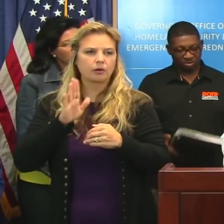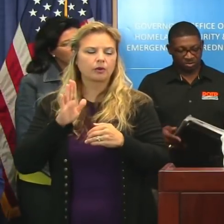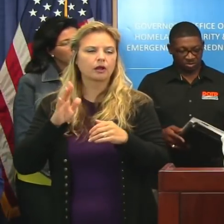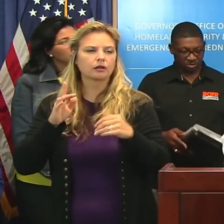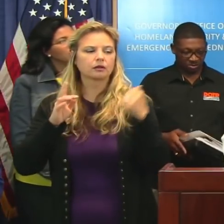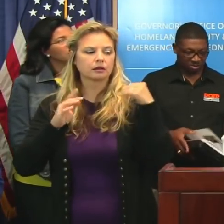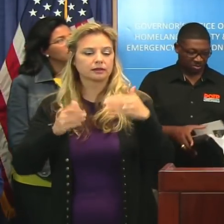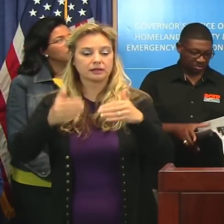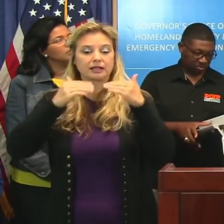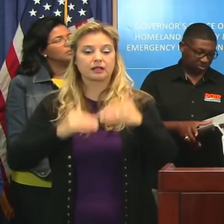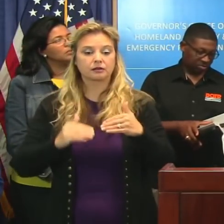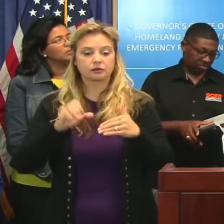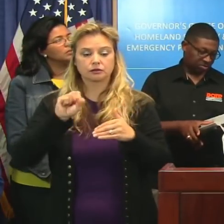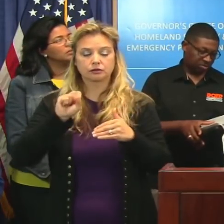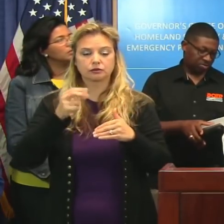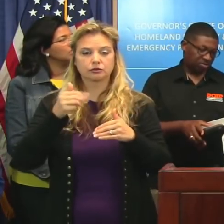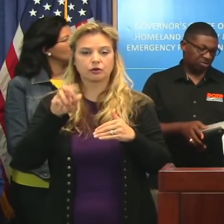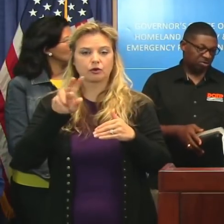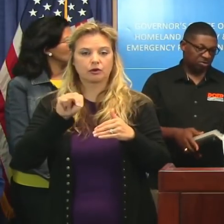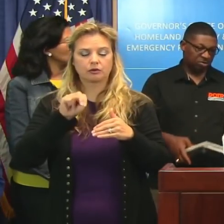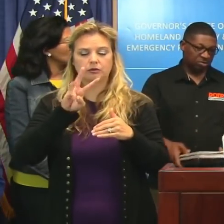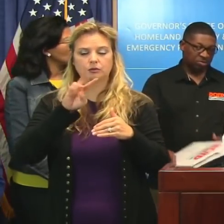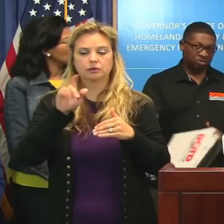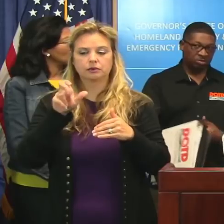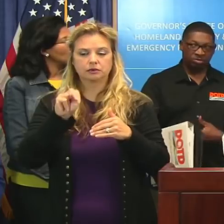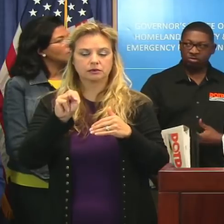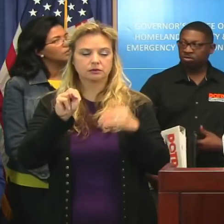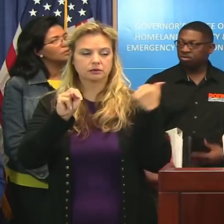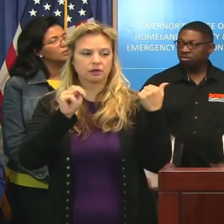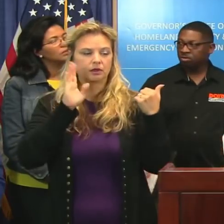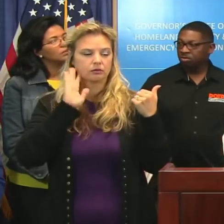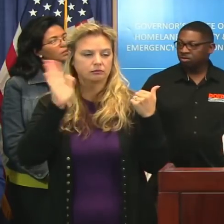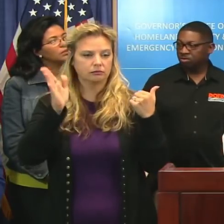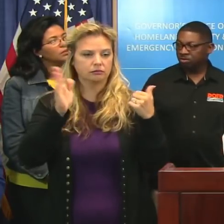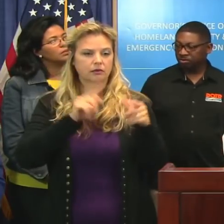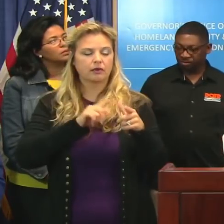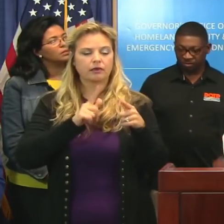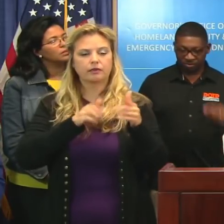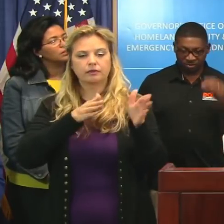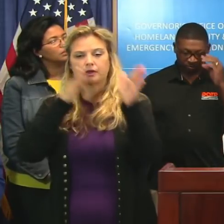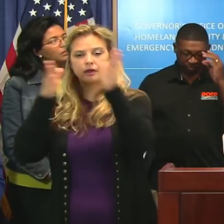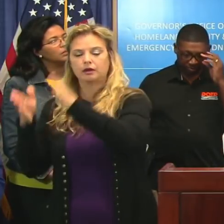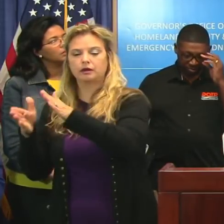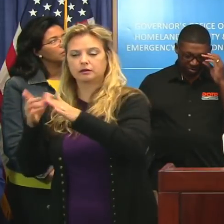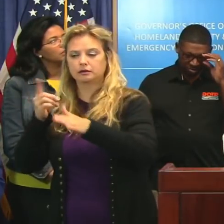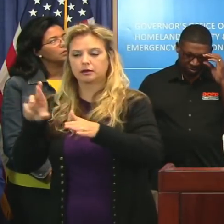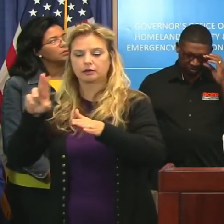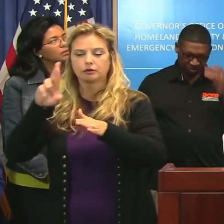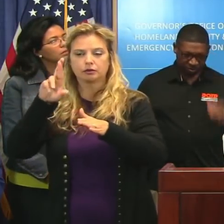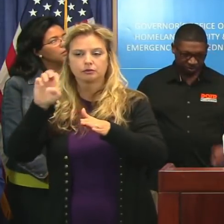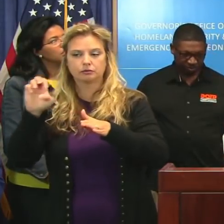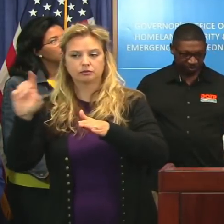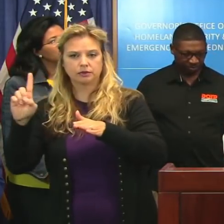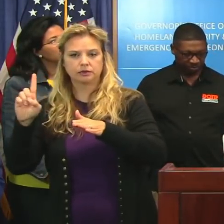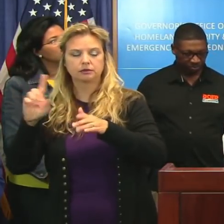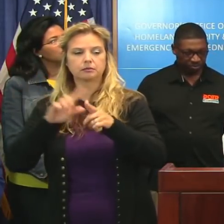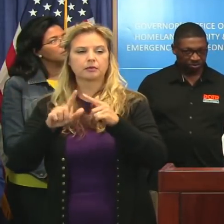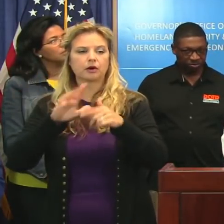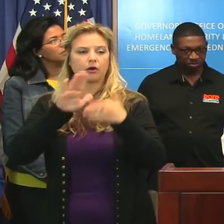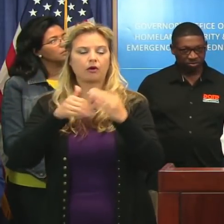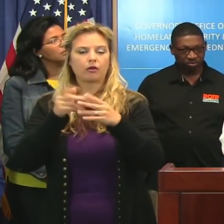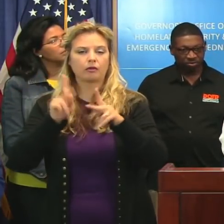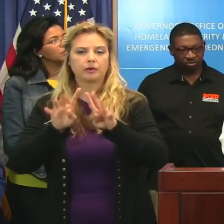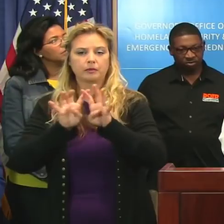by Secretary Sean Wilson. He will be followed by Dr. Kim Hunter-Reid of the Board of Regents. But all of the individuals